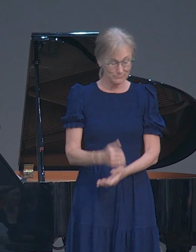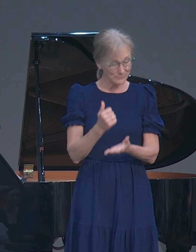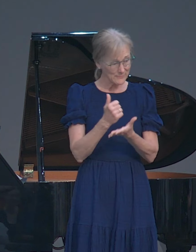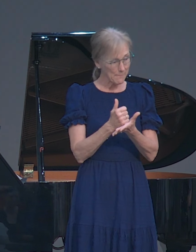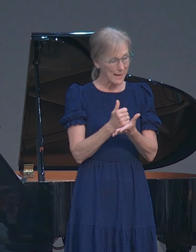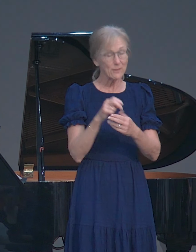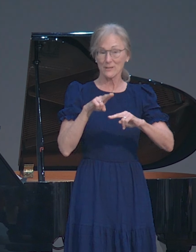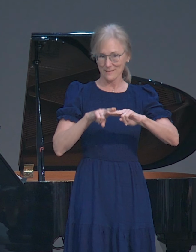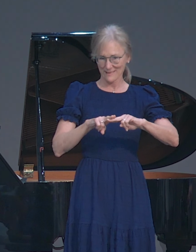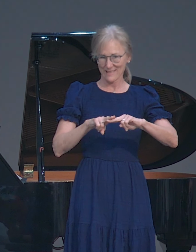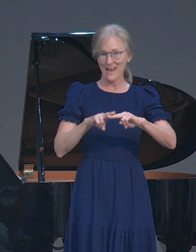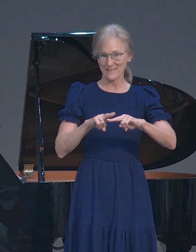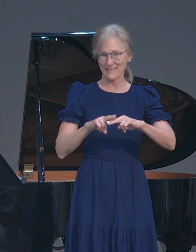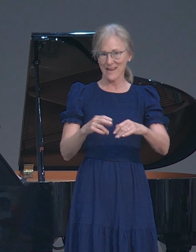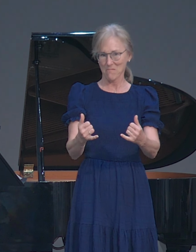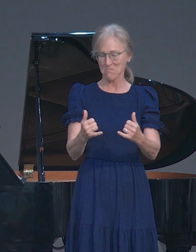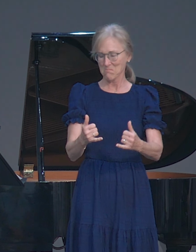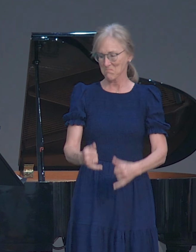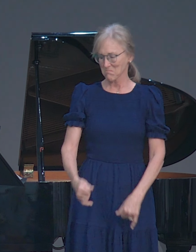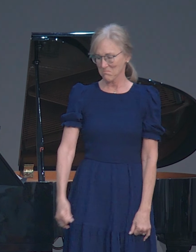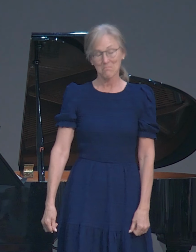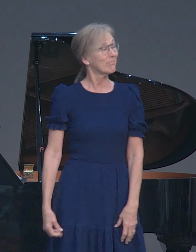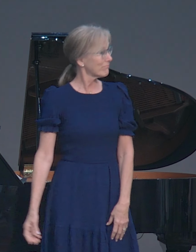Amen. You may be seated.